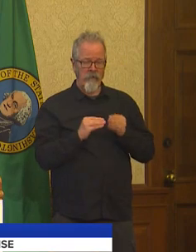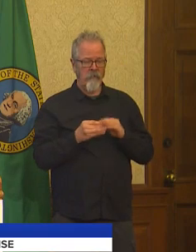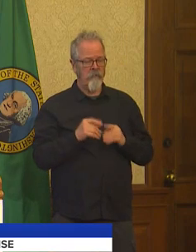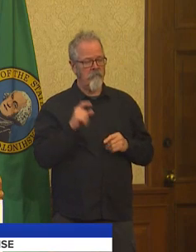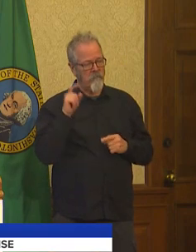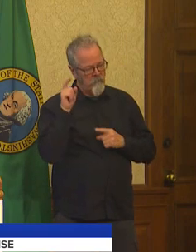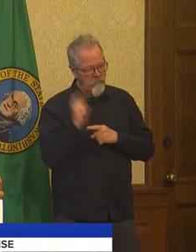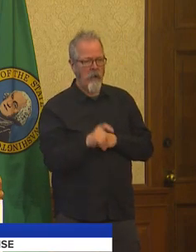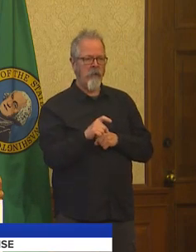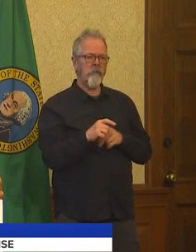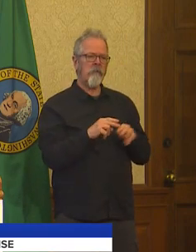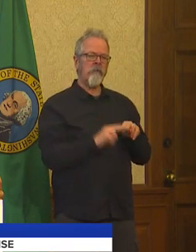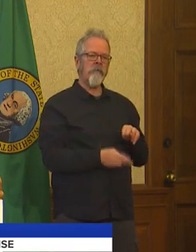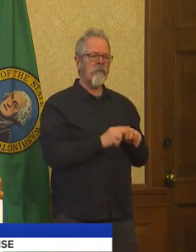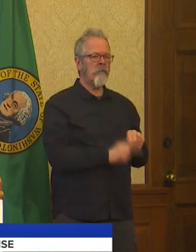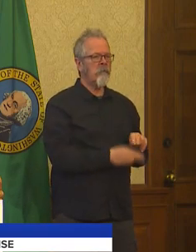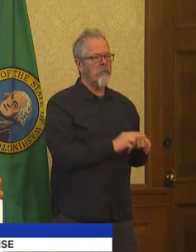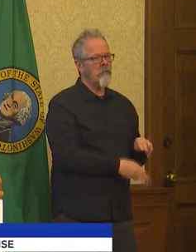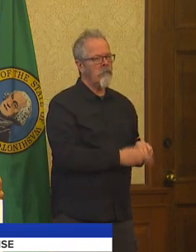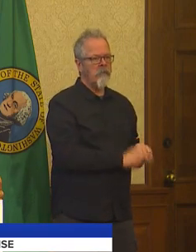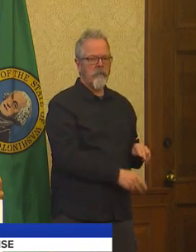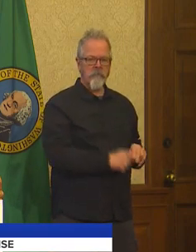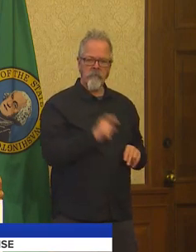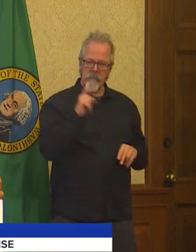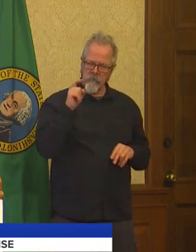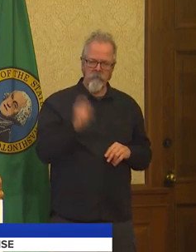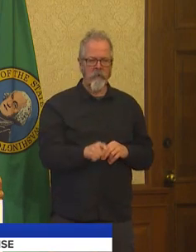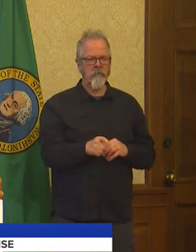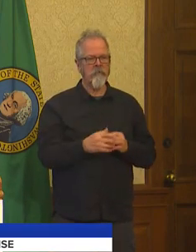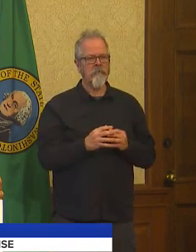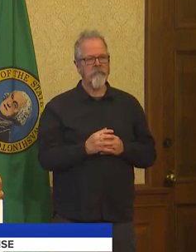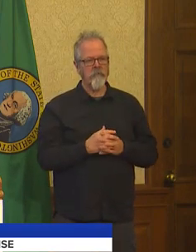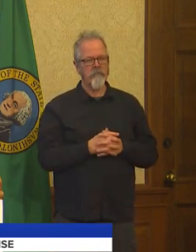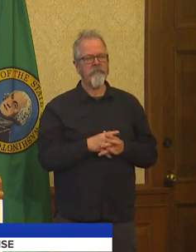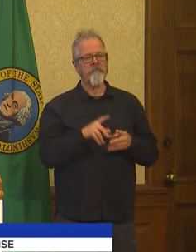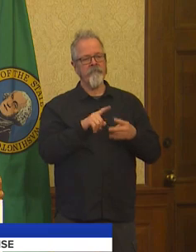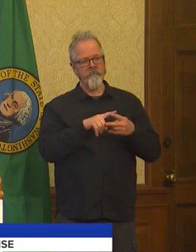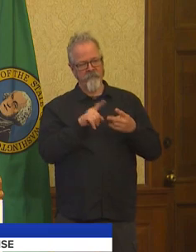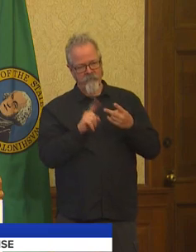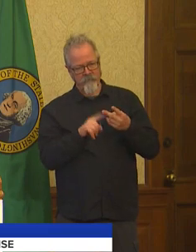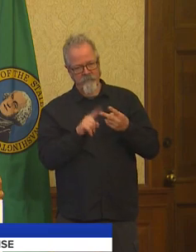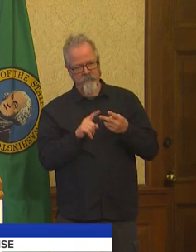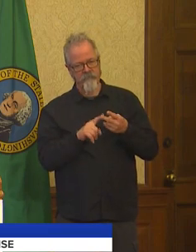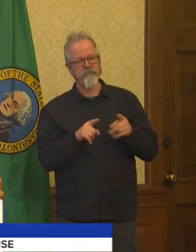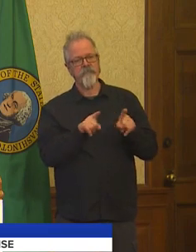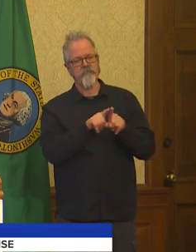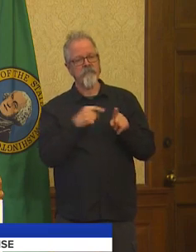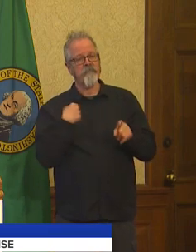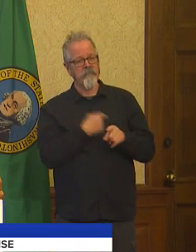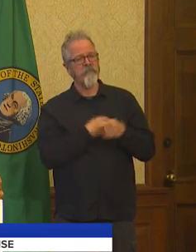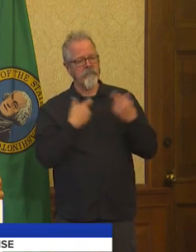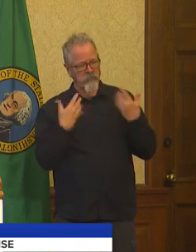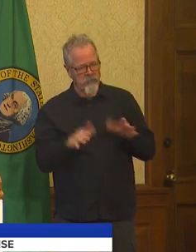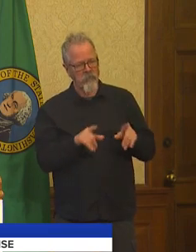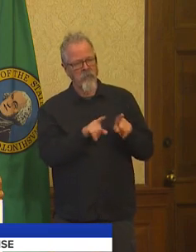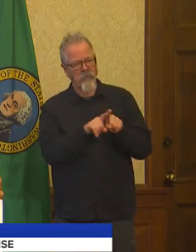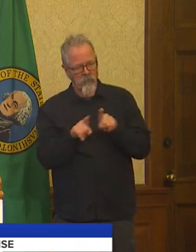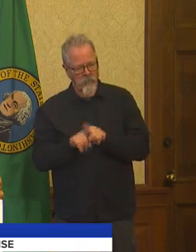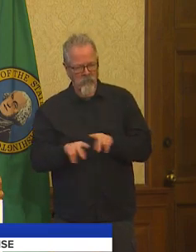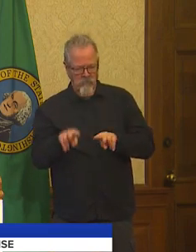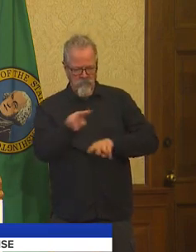look at the percentage of tests that come back positive. I think our latest number is,